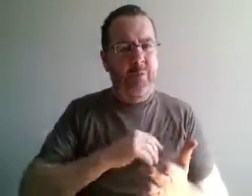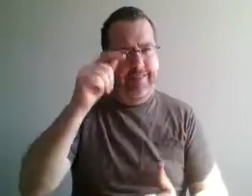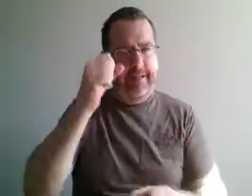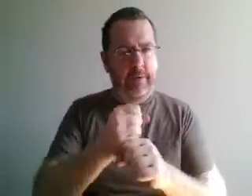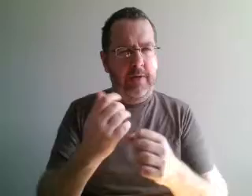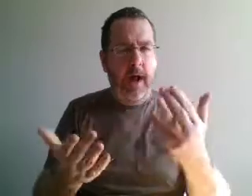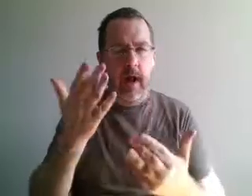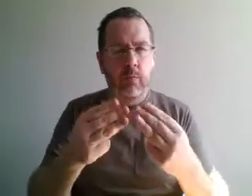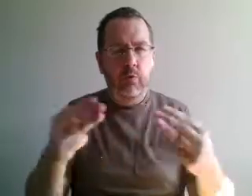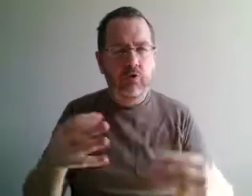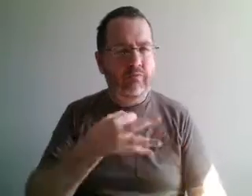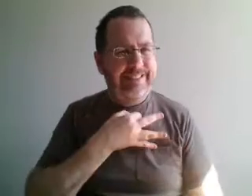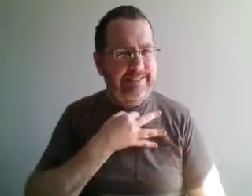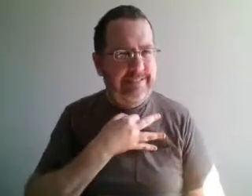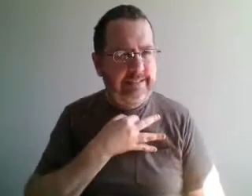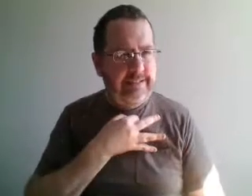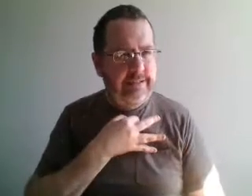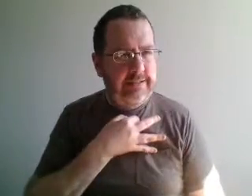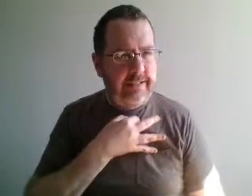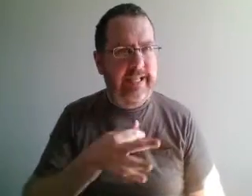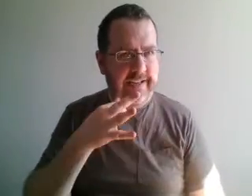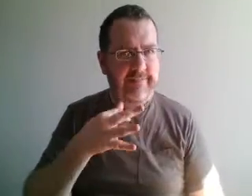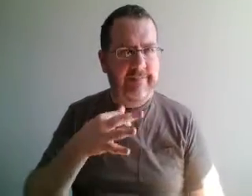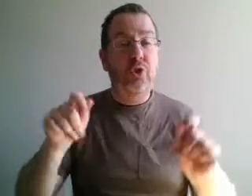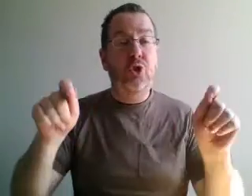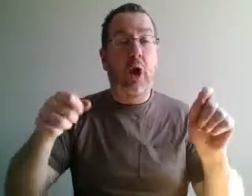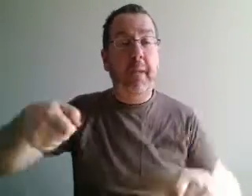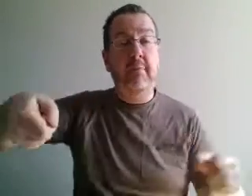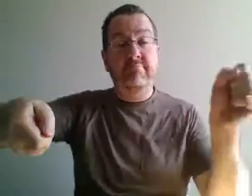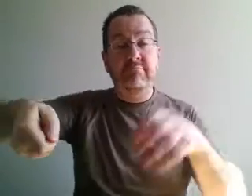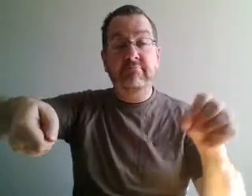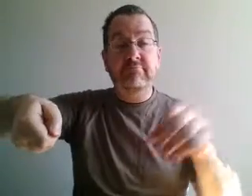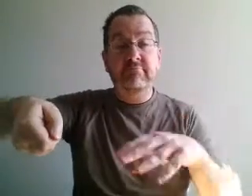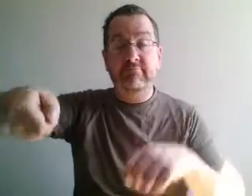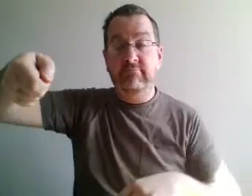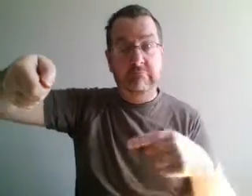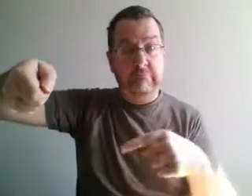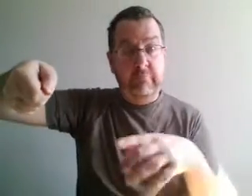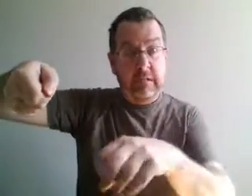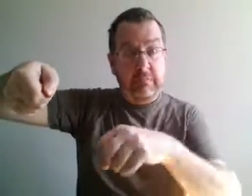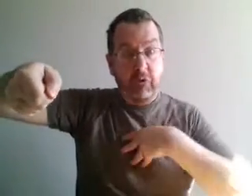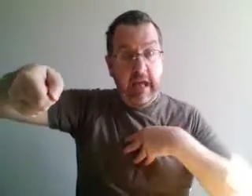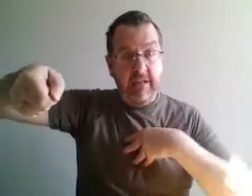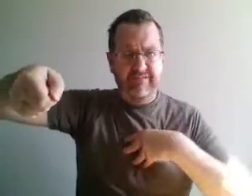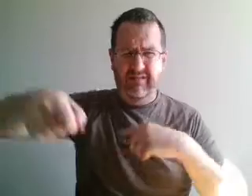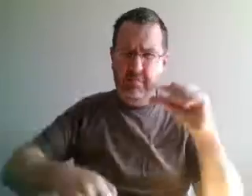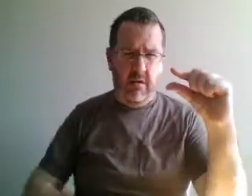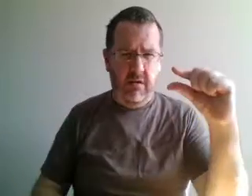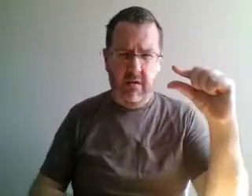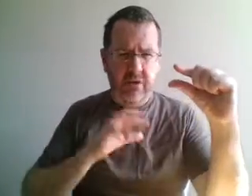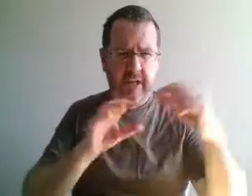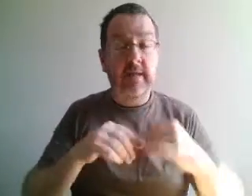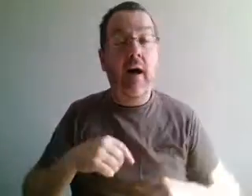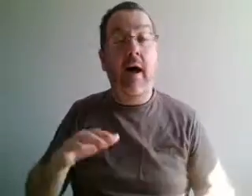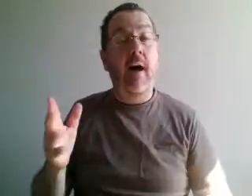I think the extent of the risk of picking up something from shopping is very, very small. I mean, even see in our local bakery, they handle everything with